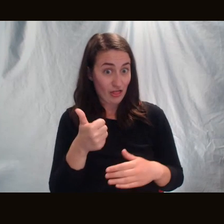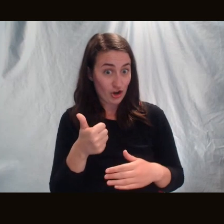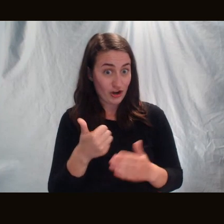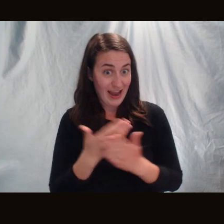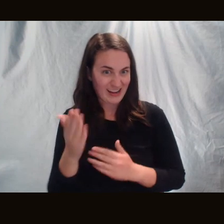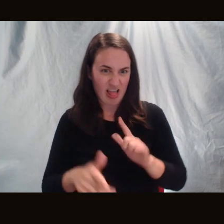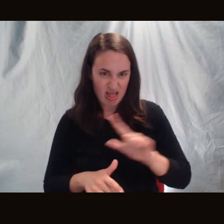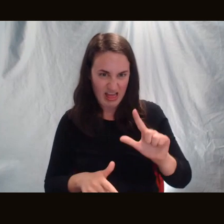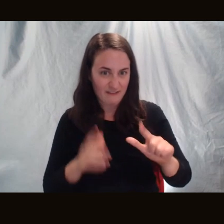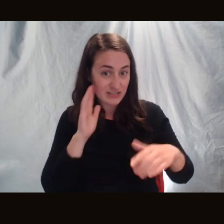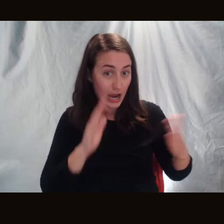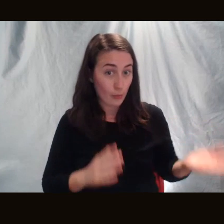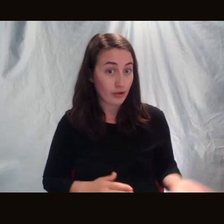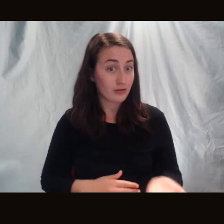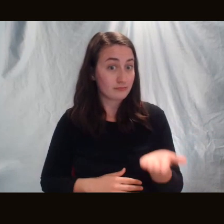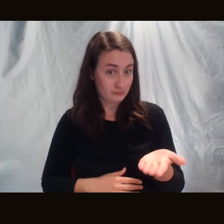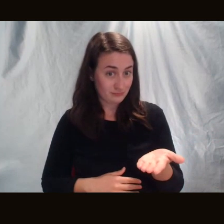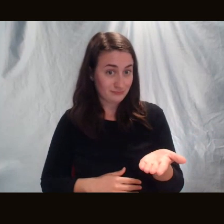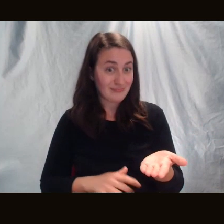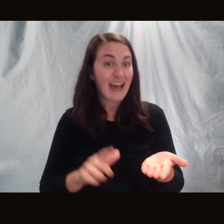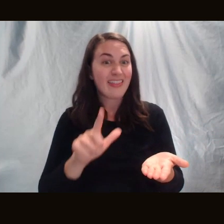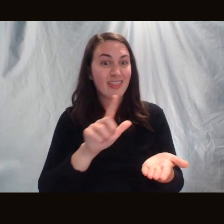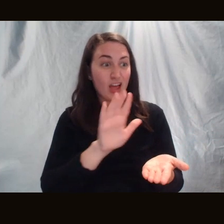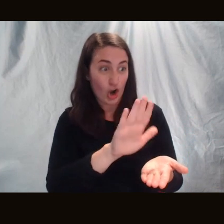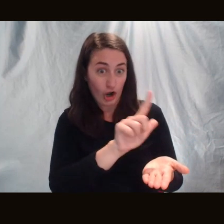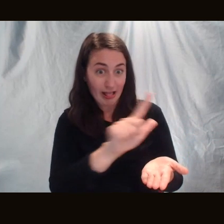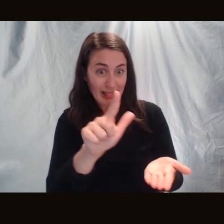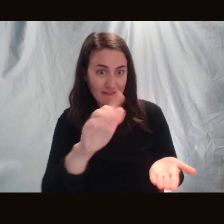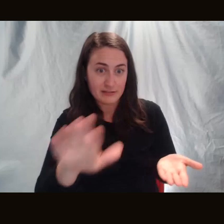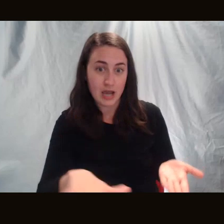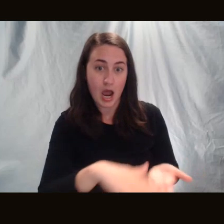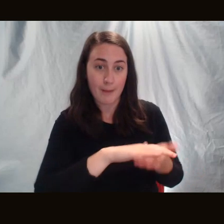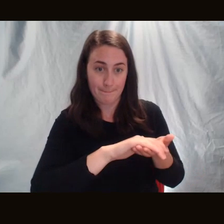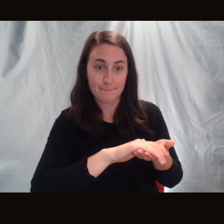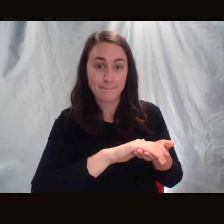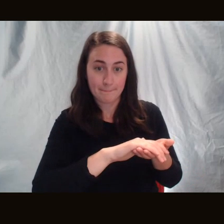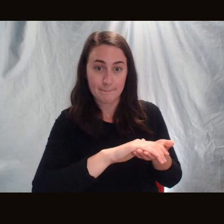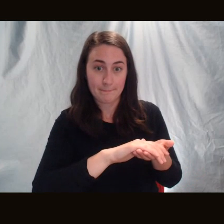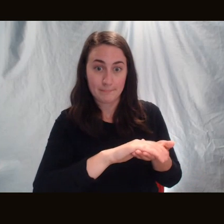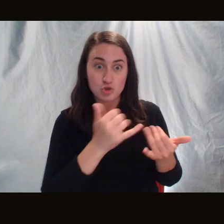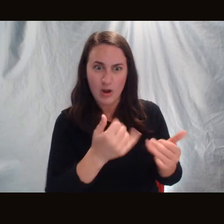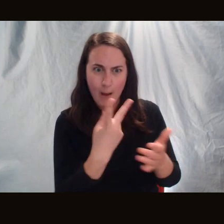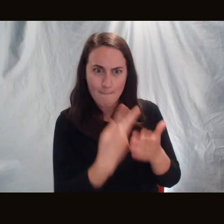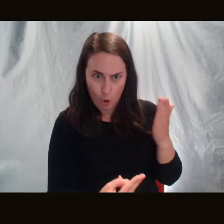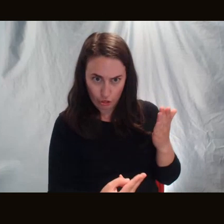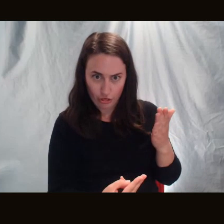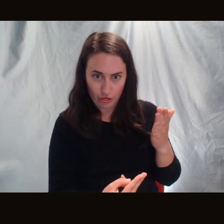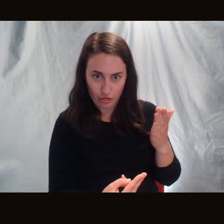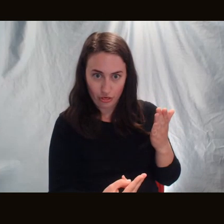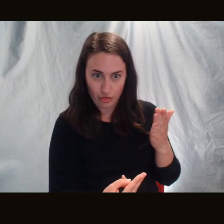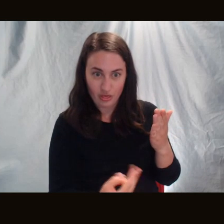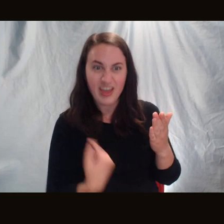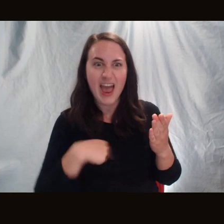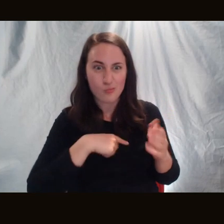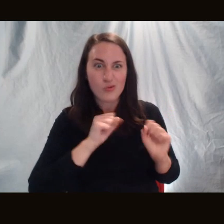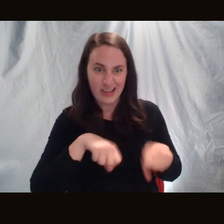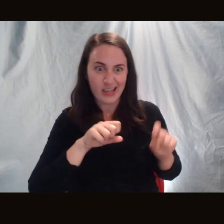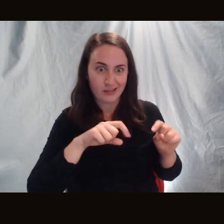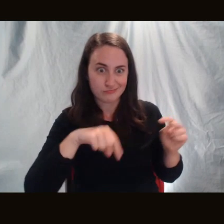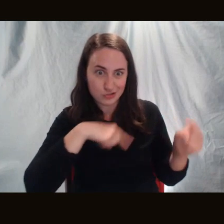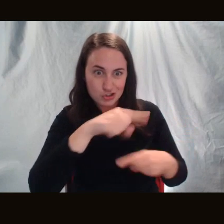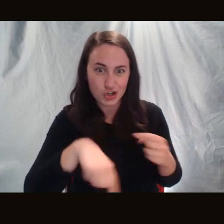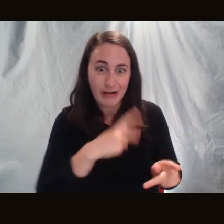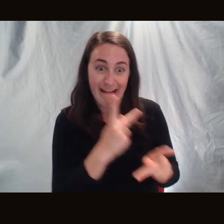I'm going to catch follower's left. Now we have both hands, allowing them to rotate as we do the turn. I